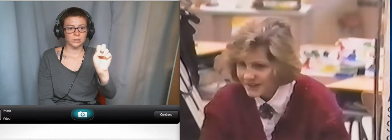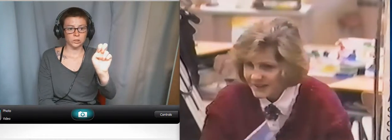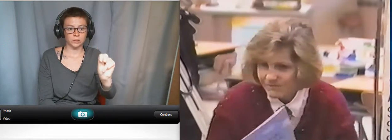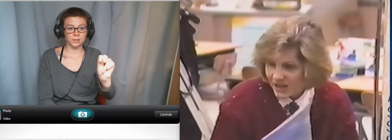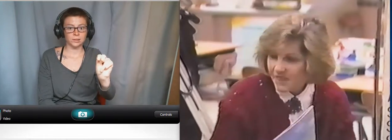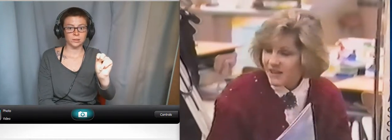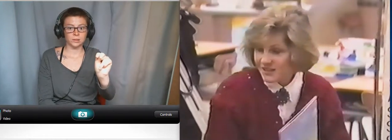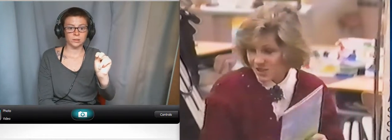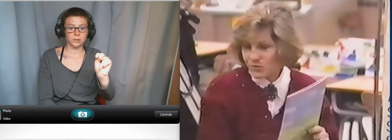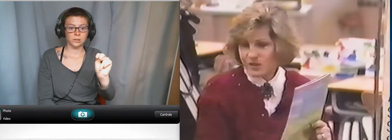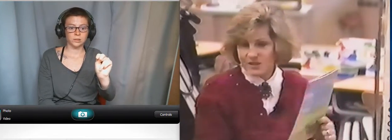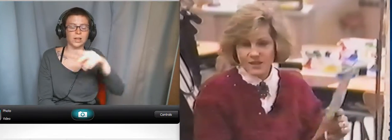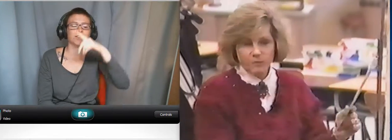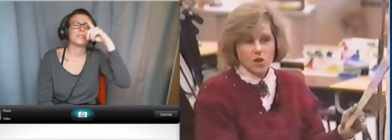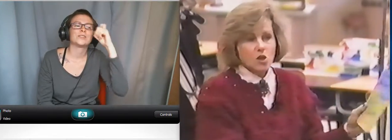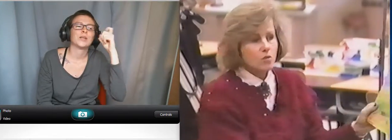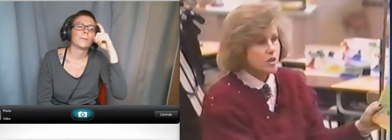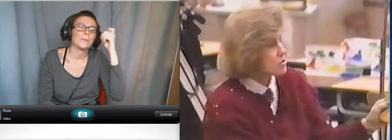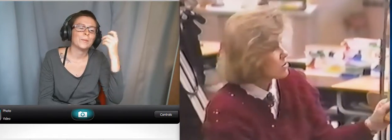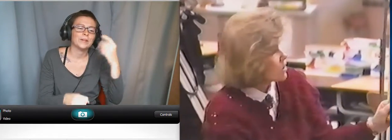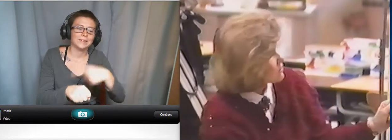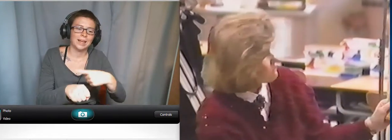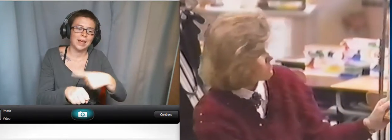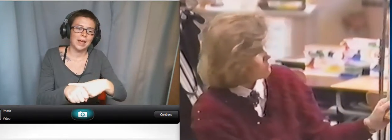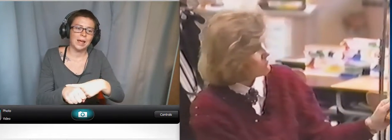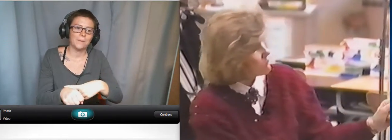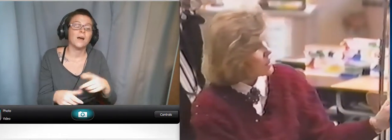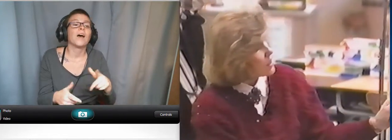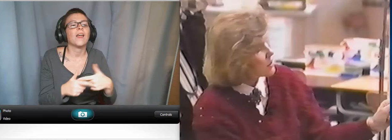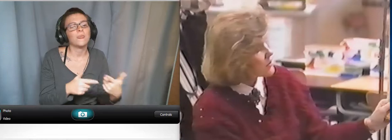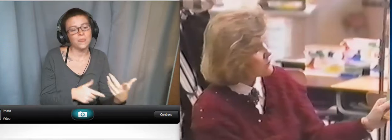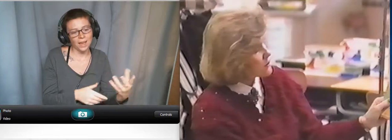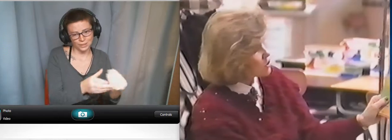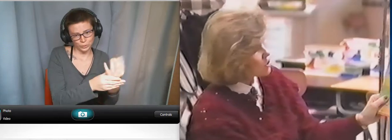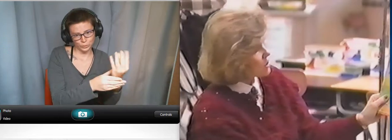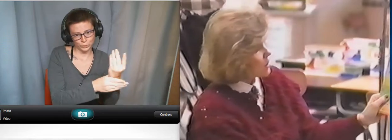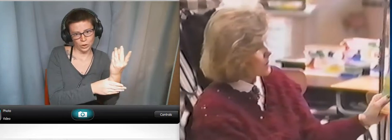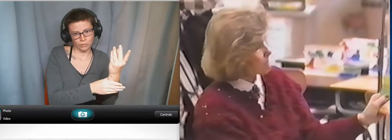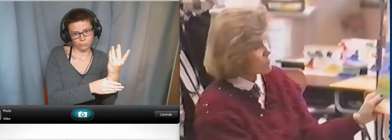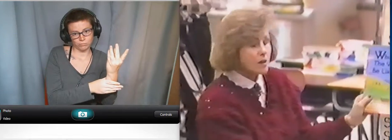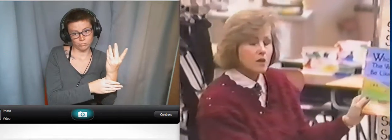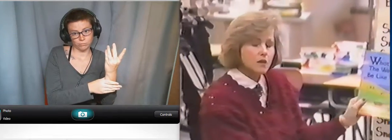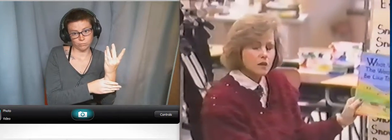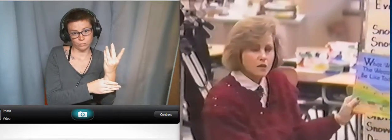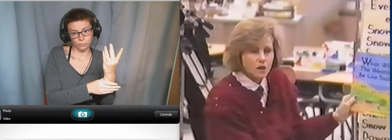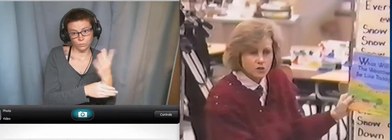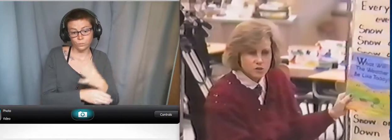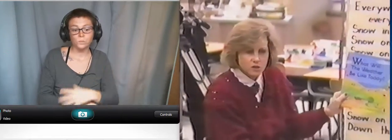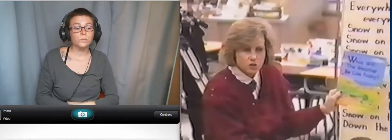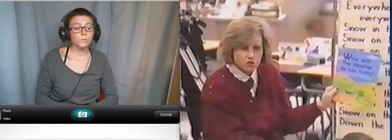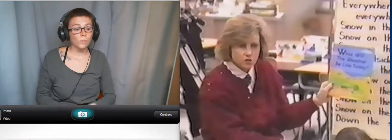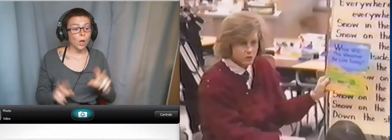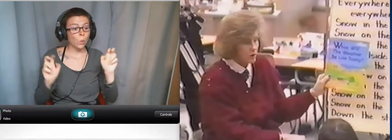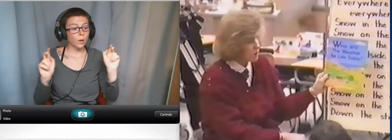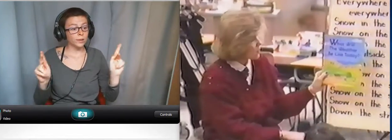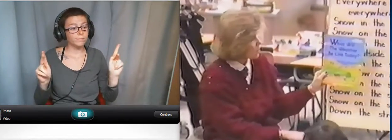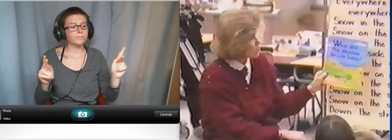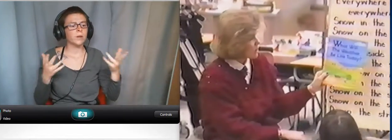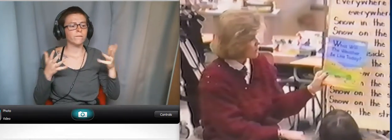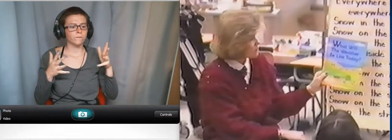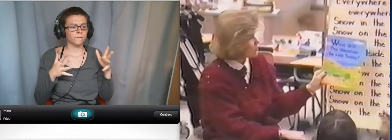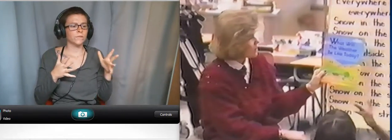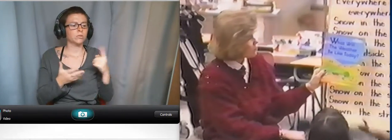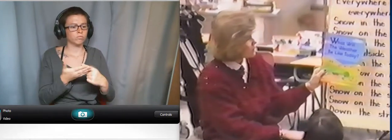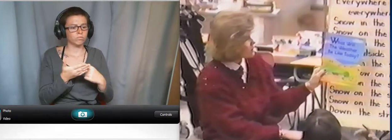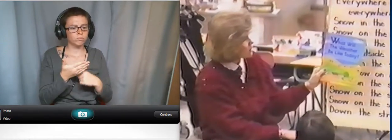Spring. And then springtime. Boys and girls, let's finish our discussion